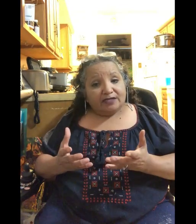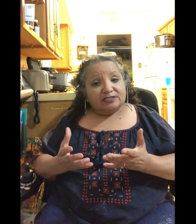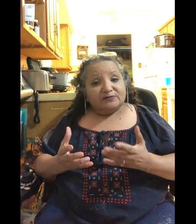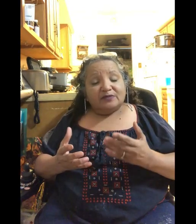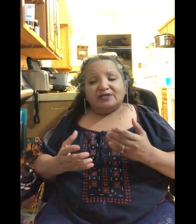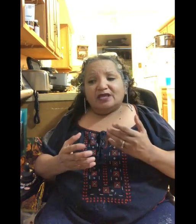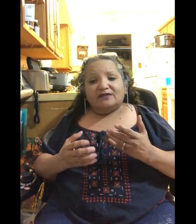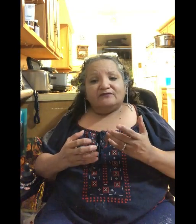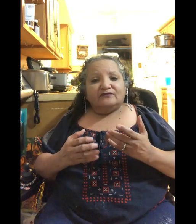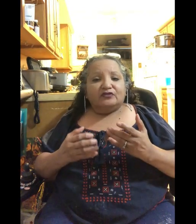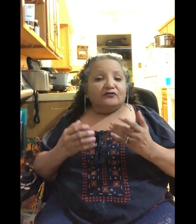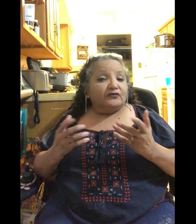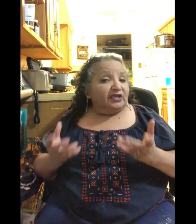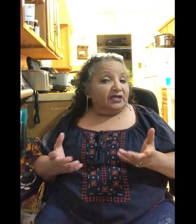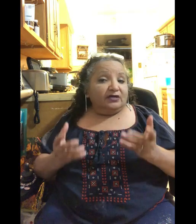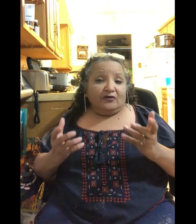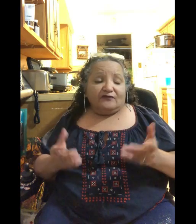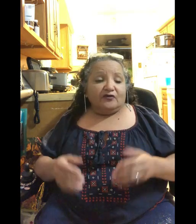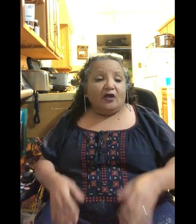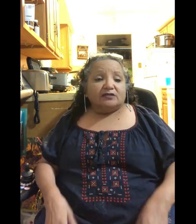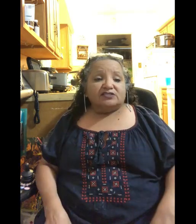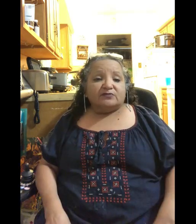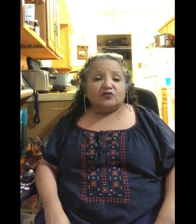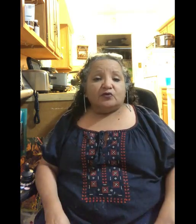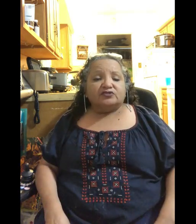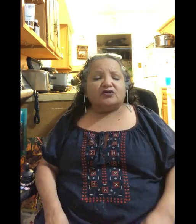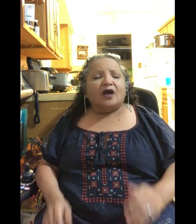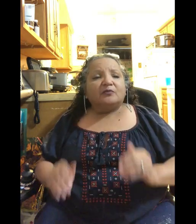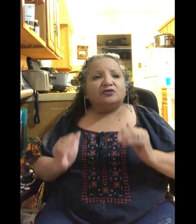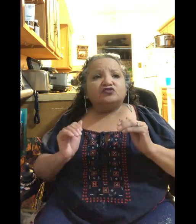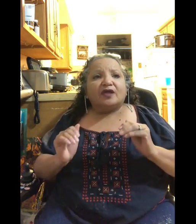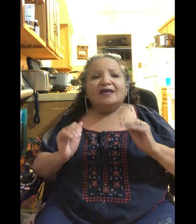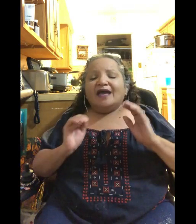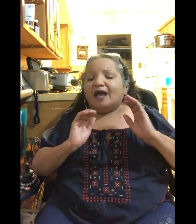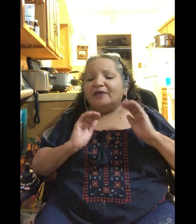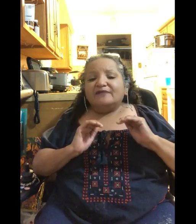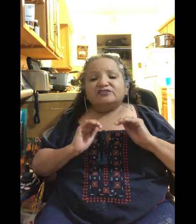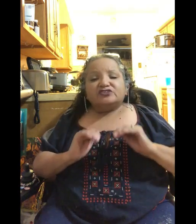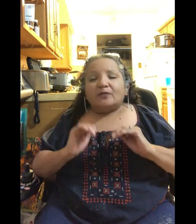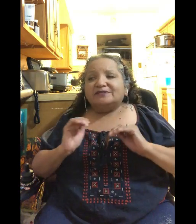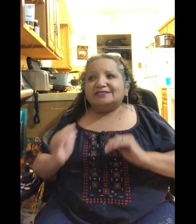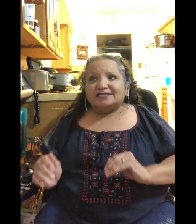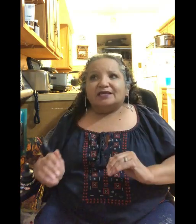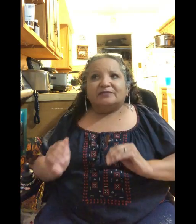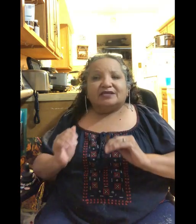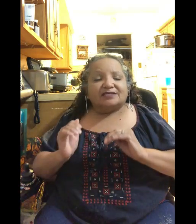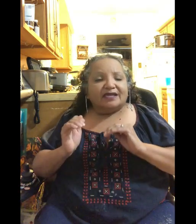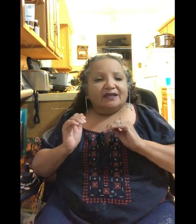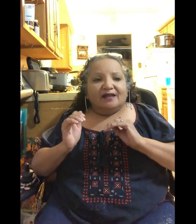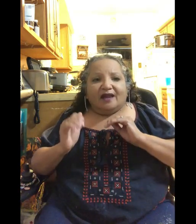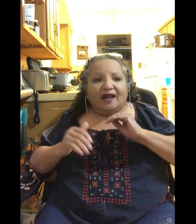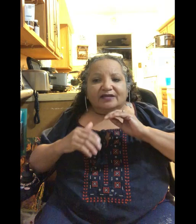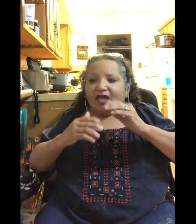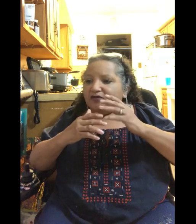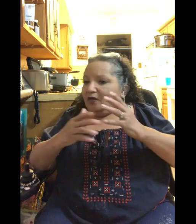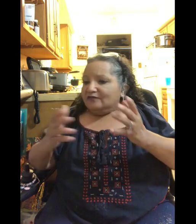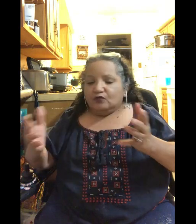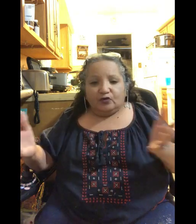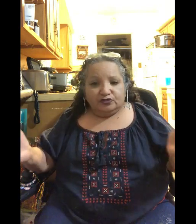practice. Maybe they're forgetting or have forgotten some of the words. So I'm going to try. I may have to stop and sing it because I don't have the words